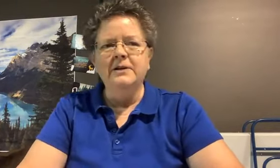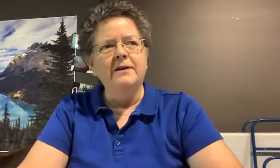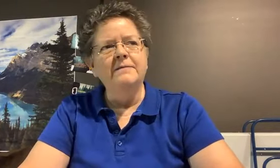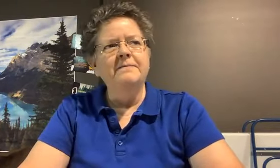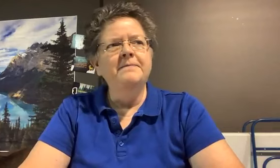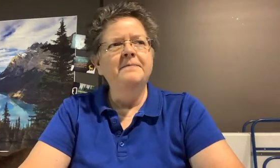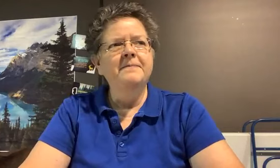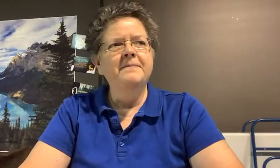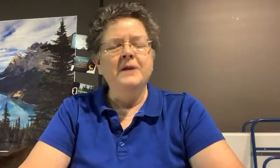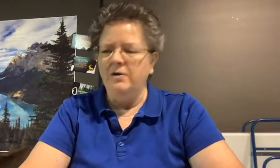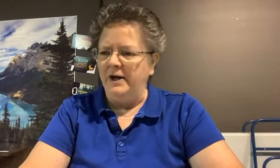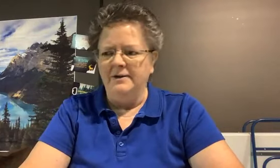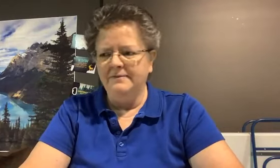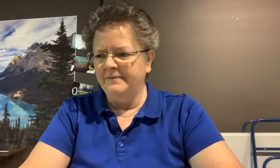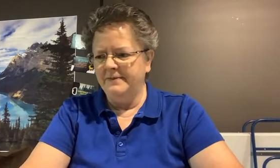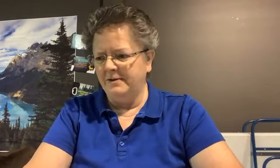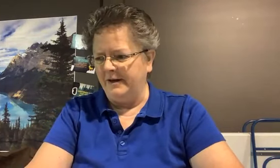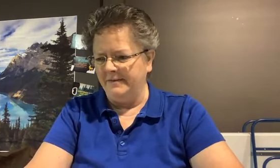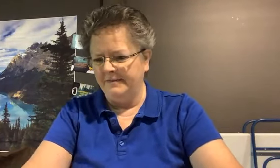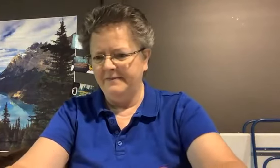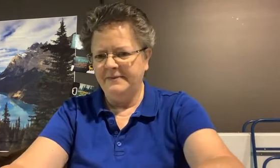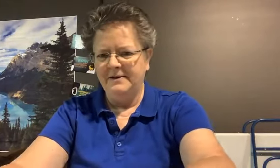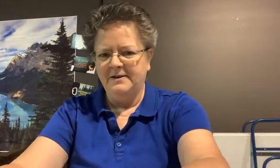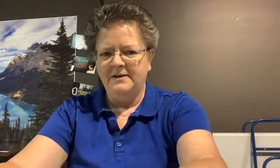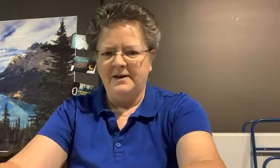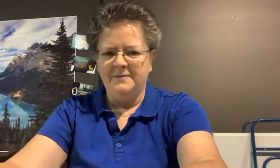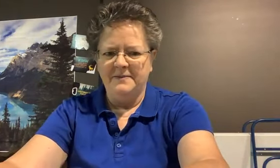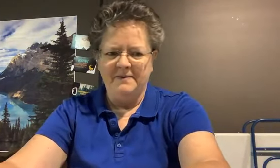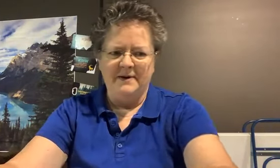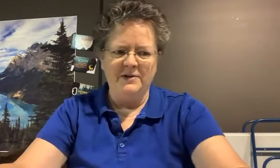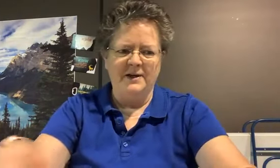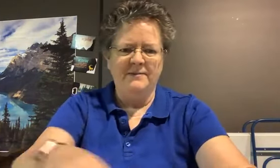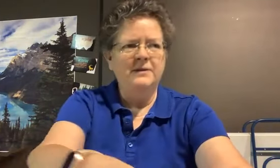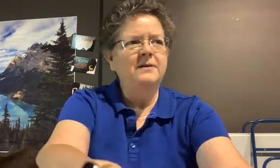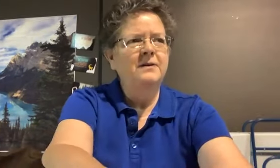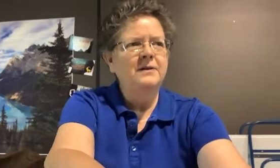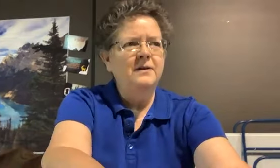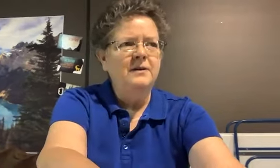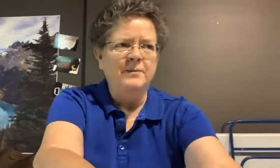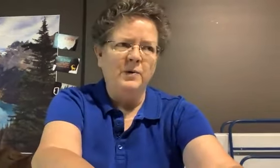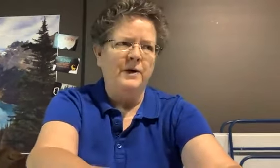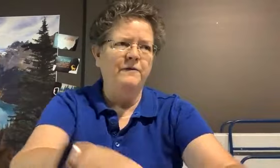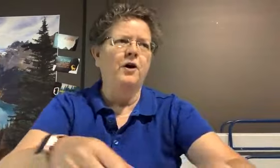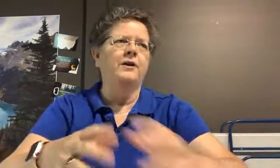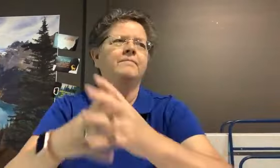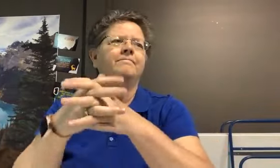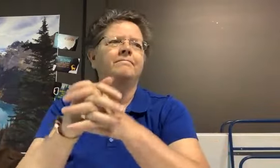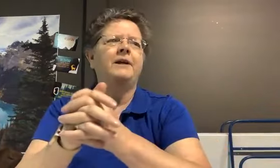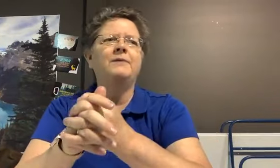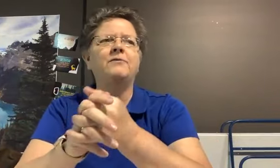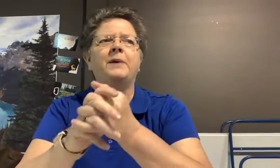guys just tickled to death? Oh, yeah. You're ready? Good. Yep. Every time. Which daughter is that? The middle one, Fawn, named after my